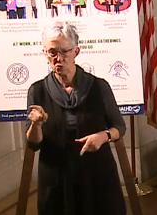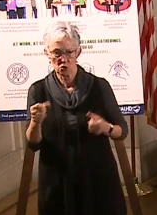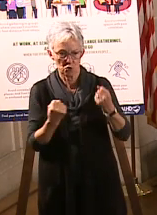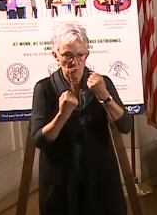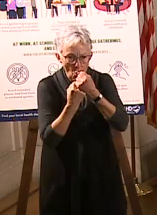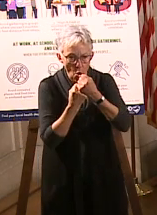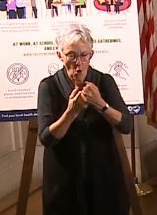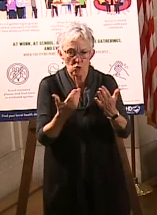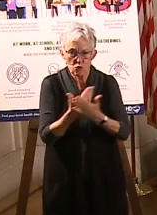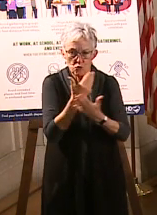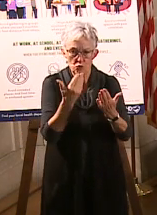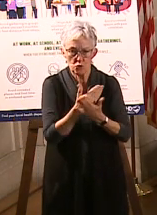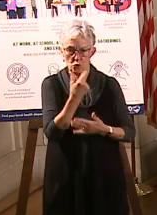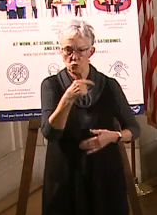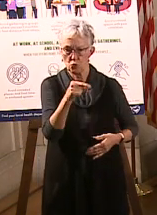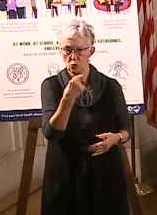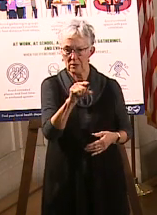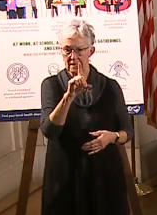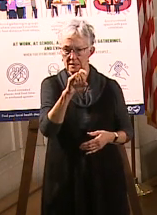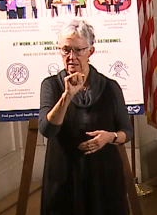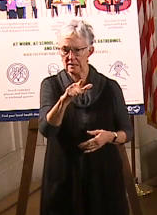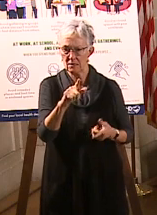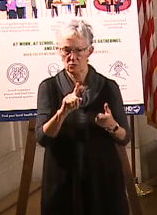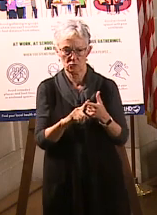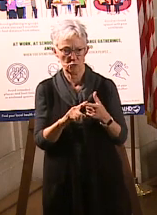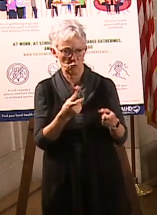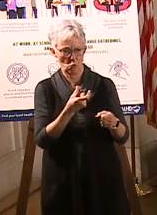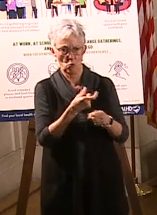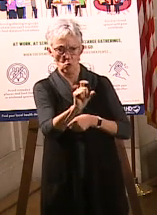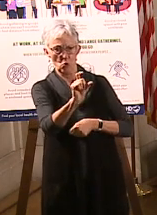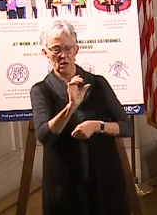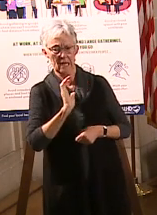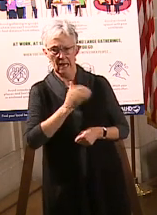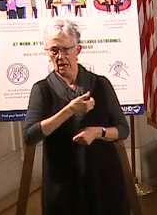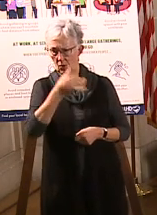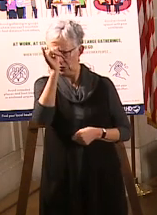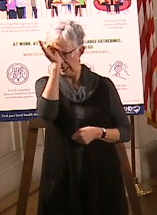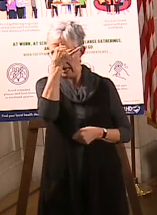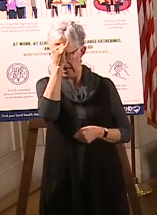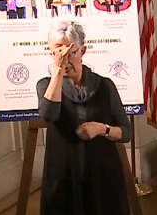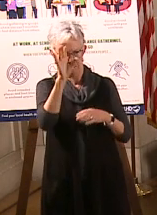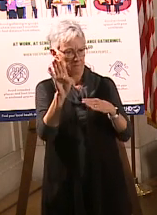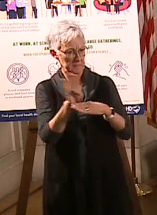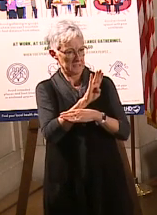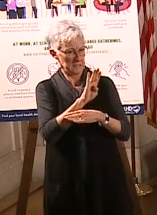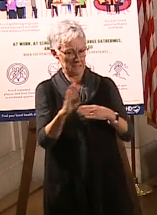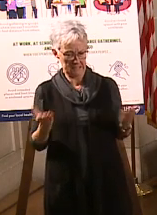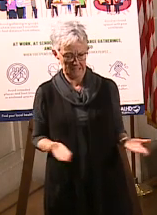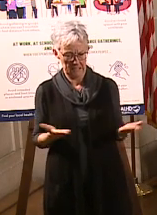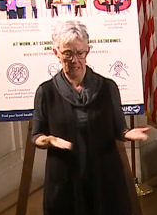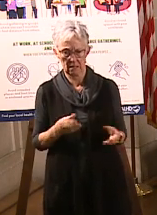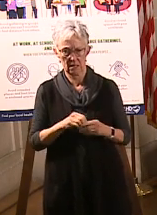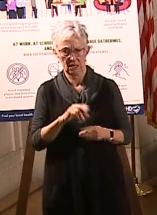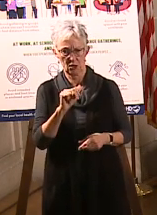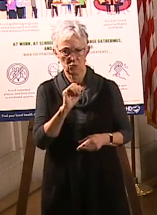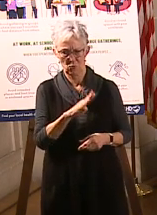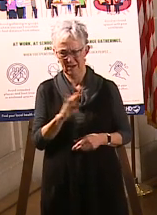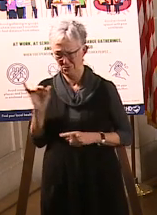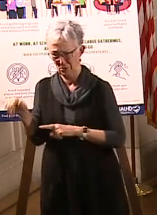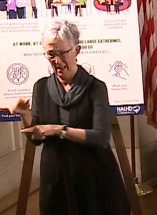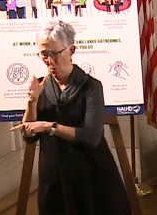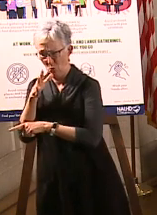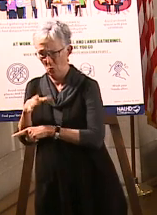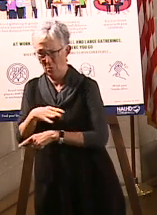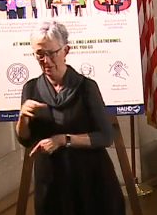would destroy the cattle industry here in Nebraska, our #1 industry. She doesn't care about Nebraska, and despite the